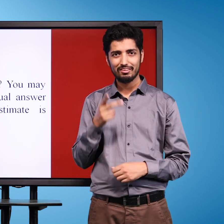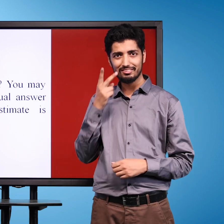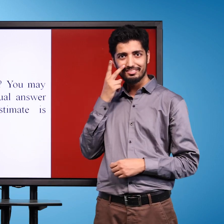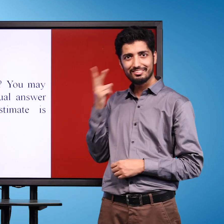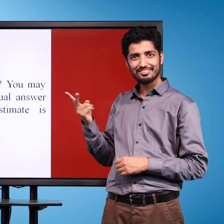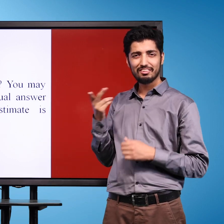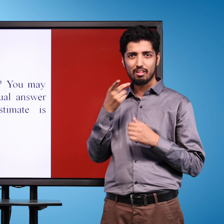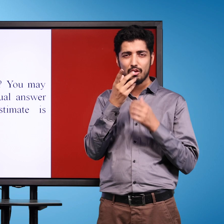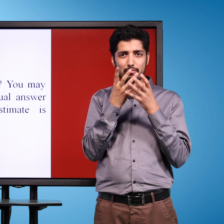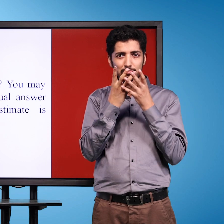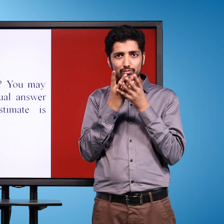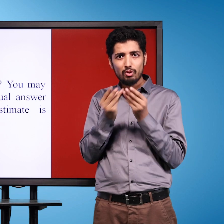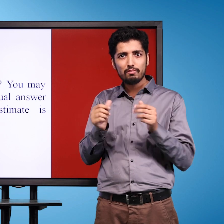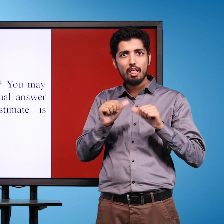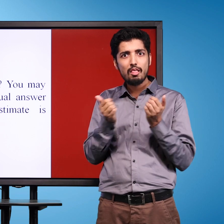Does the method work?